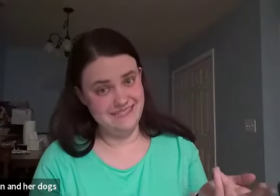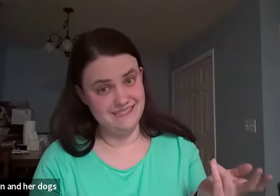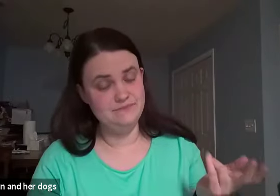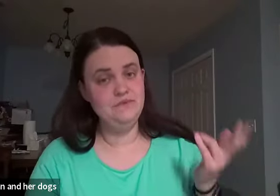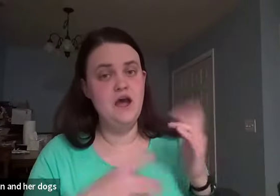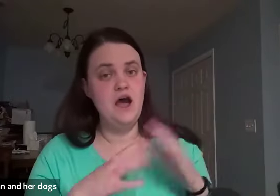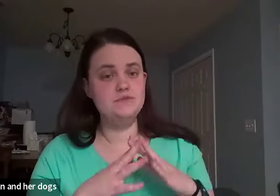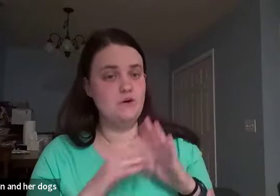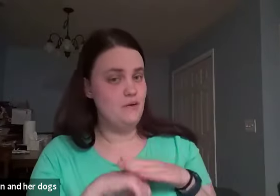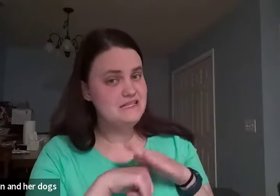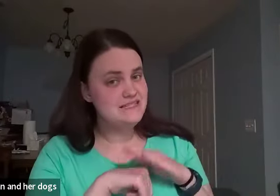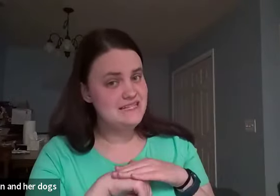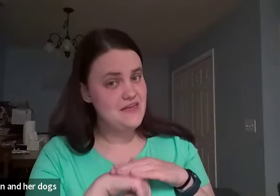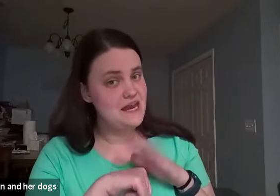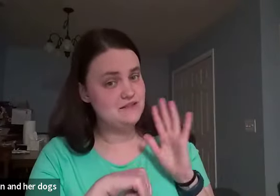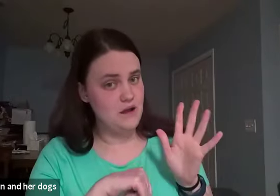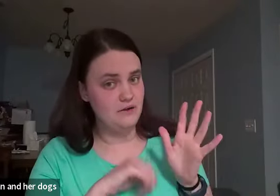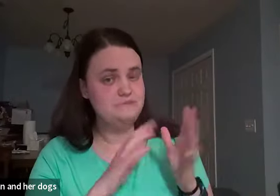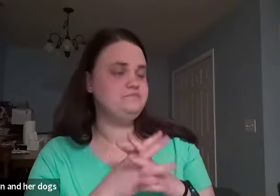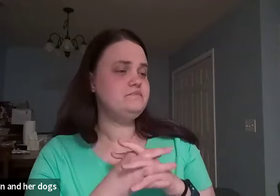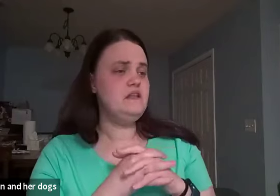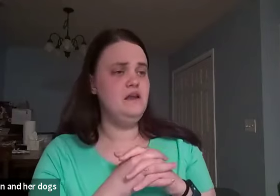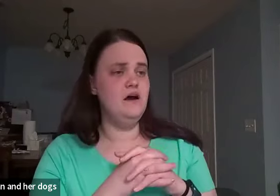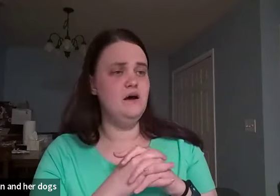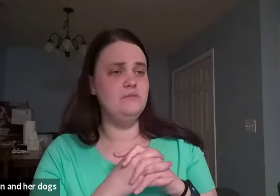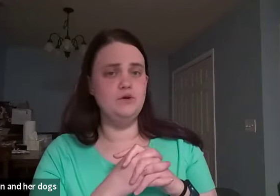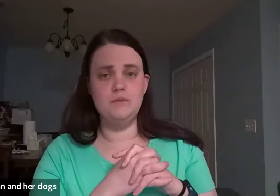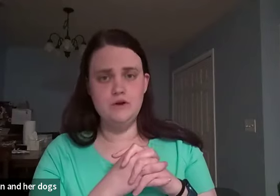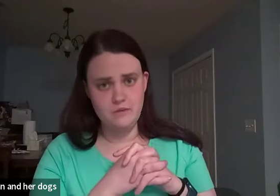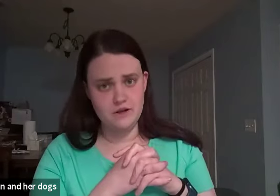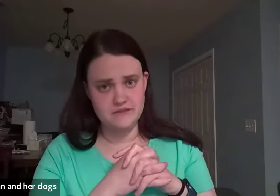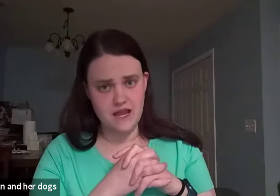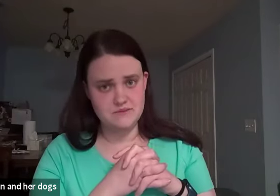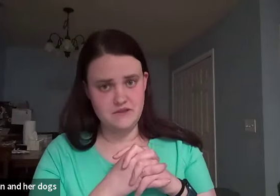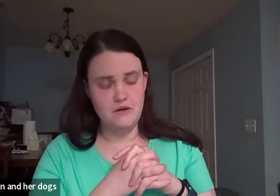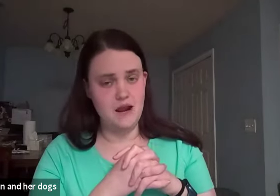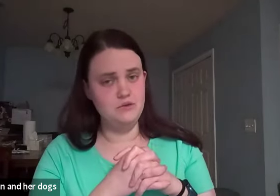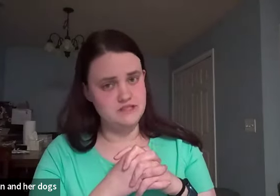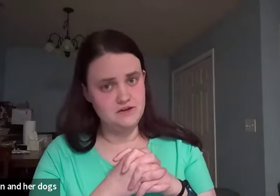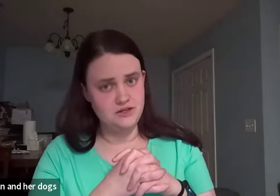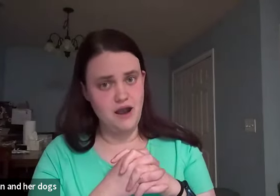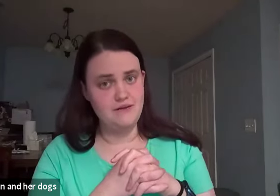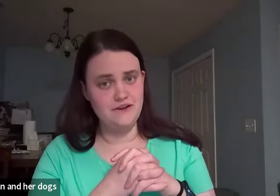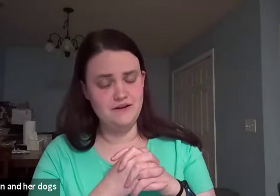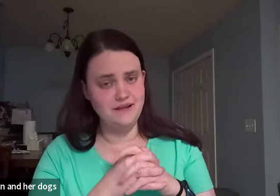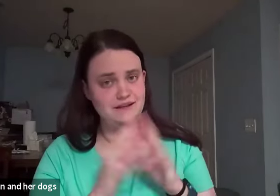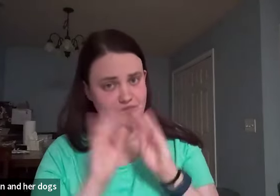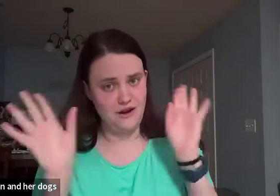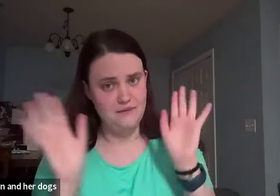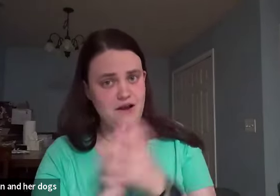seen it. So I always like to say that as well. You are more than welcome to ask me though, and I will tell you, I'm very clear. I'm